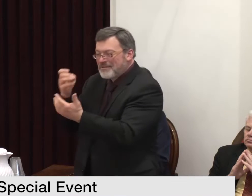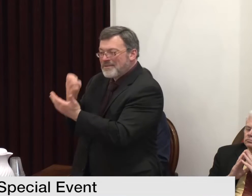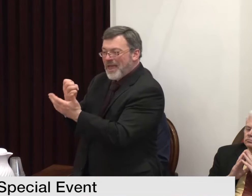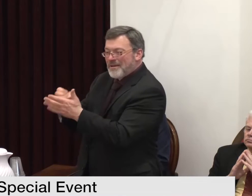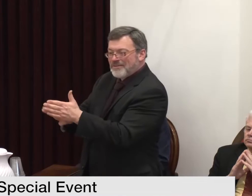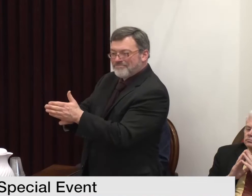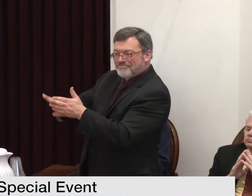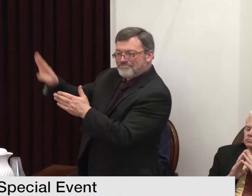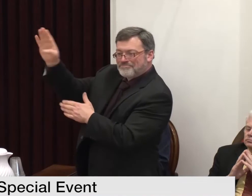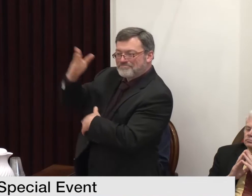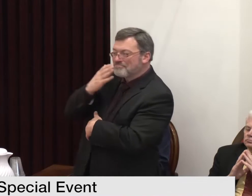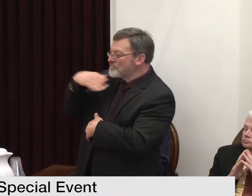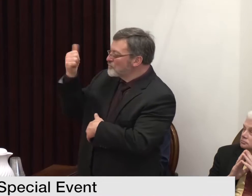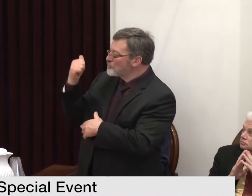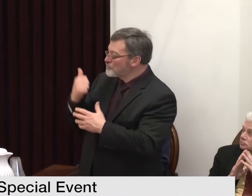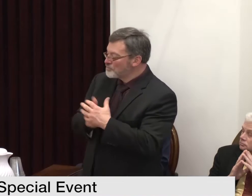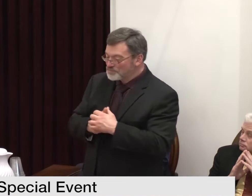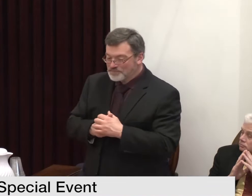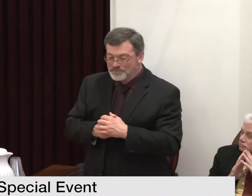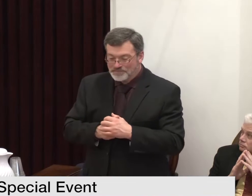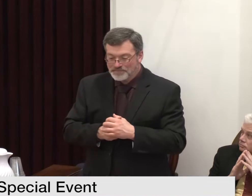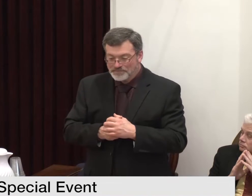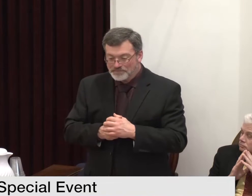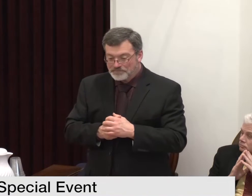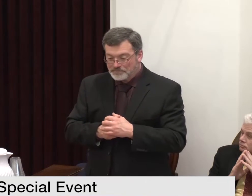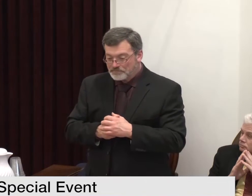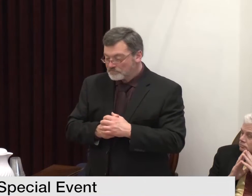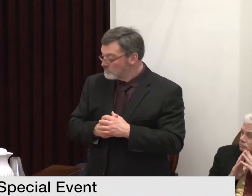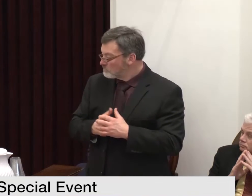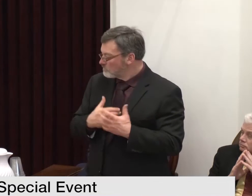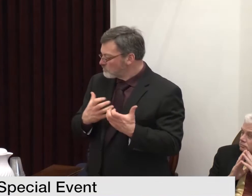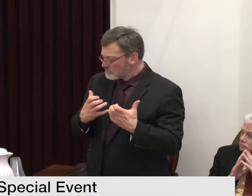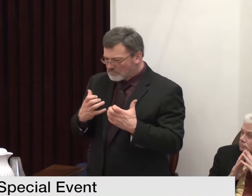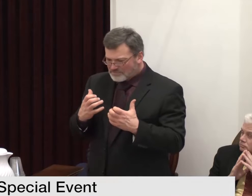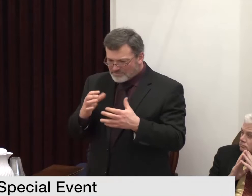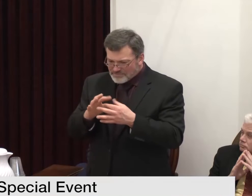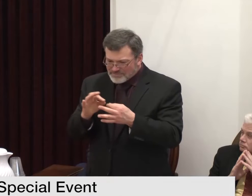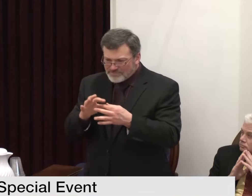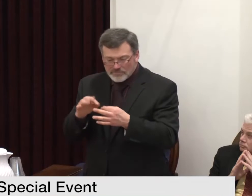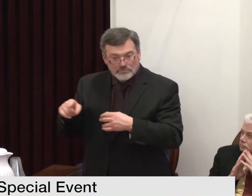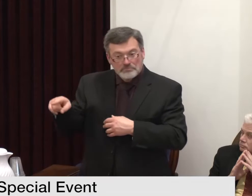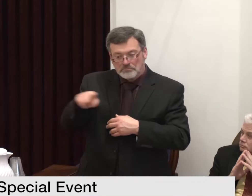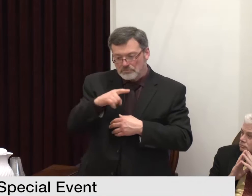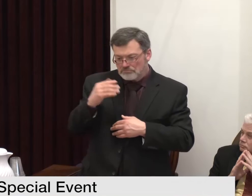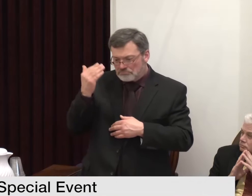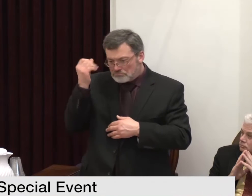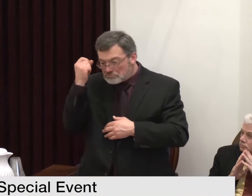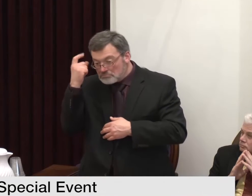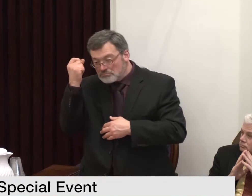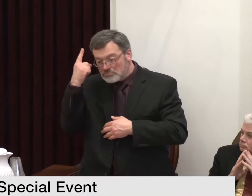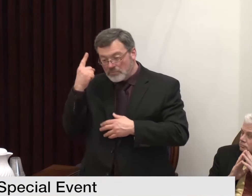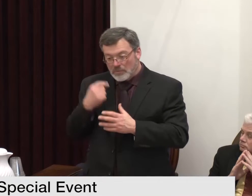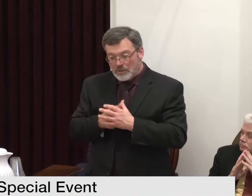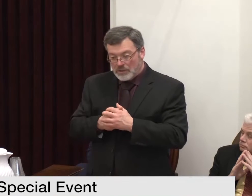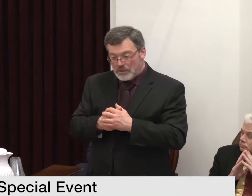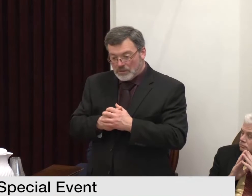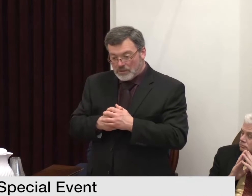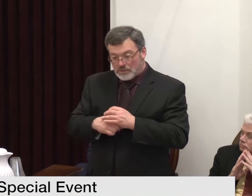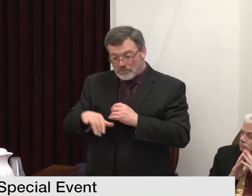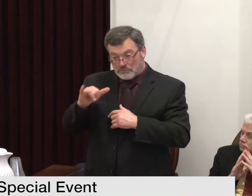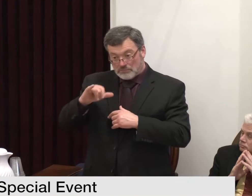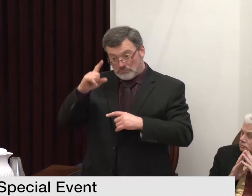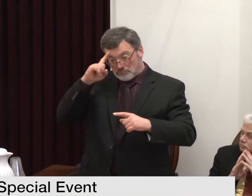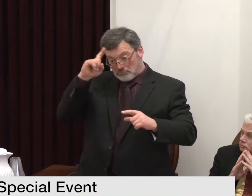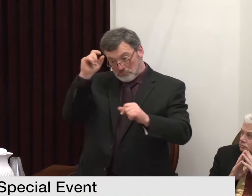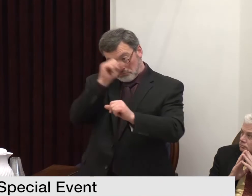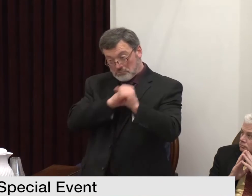Now, I want to make sure you hear what I'm saying. Walking back from this strategy would